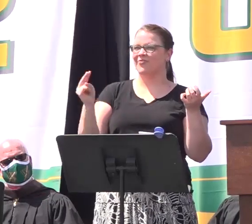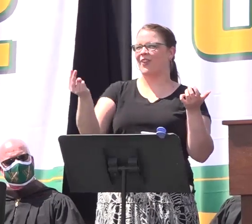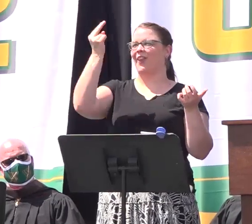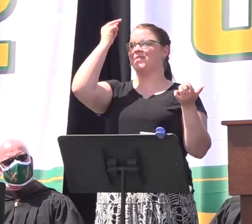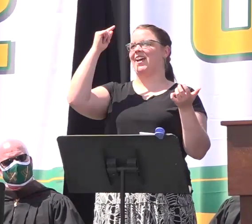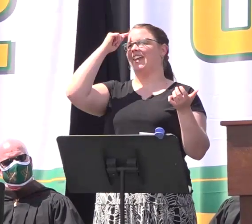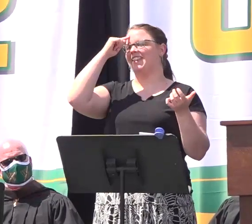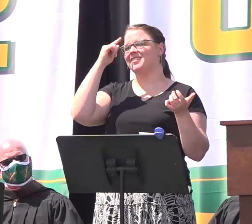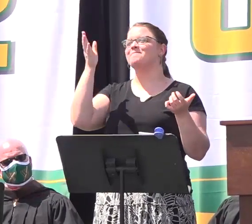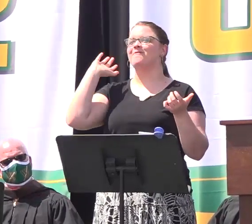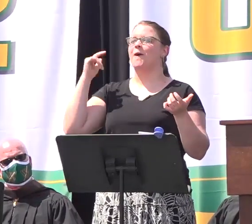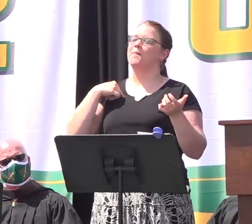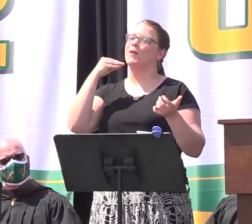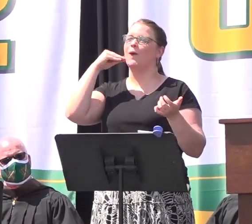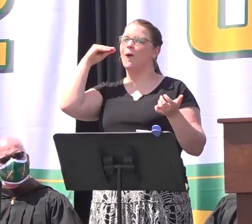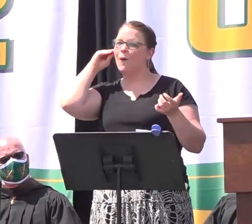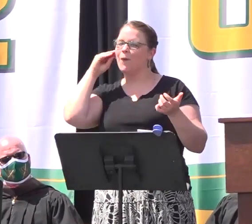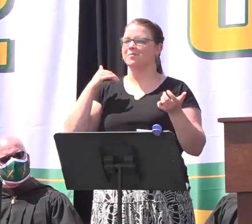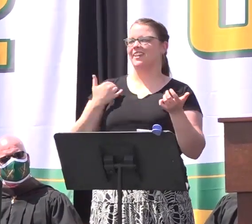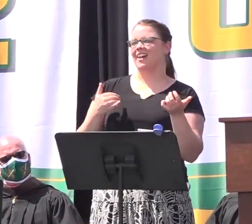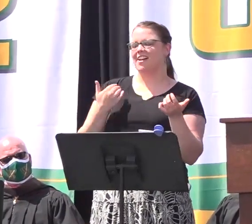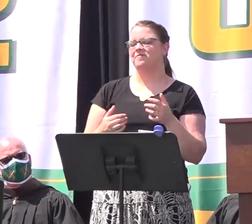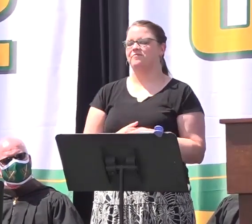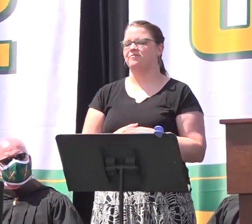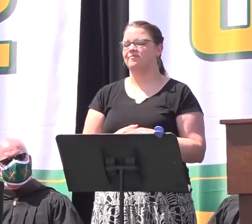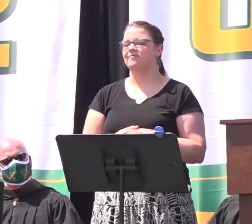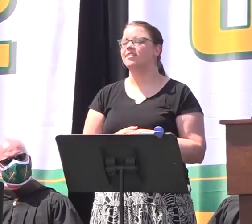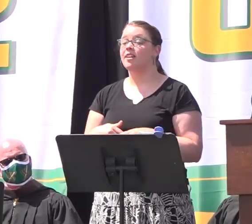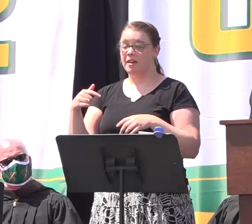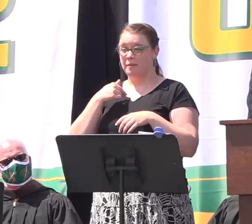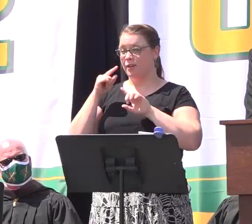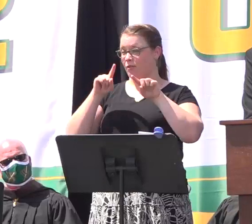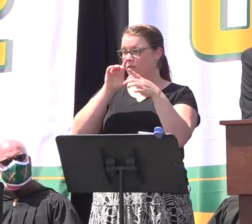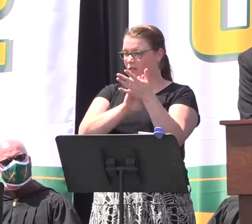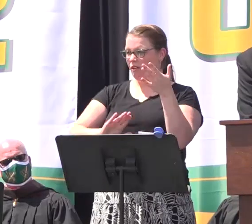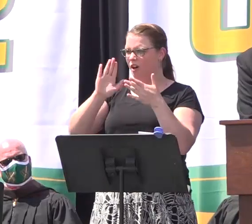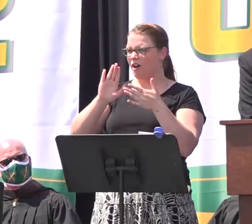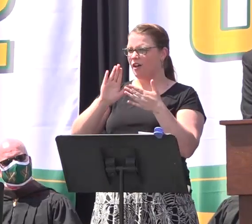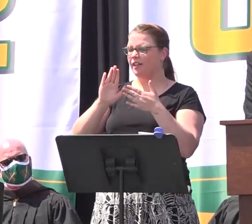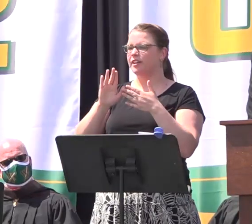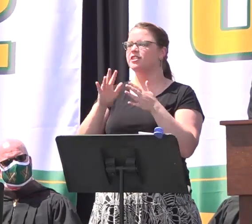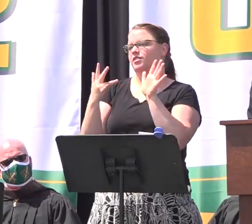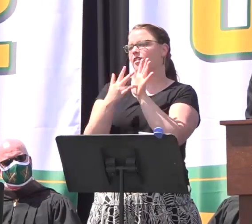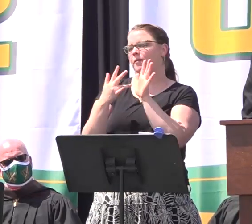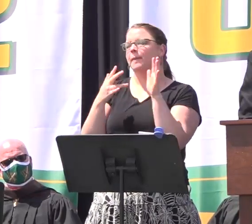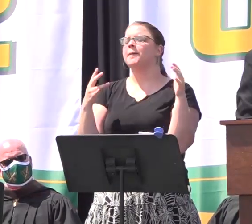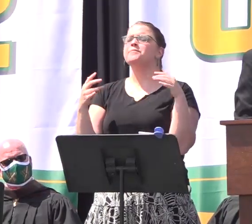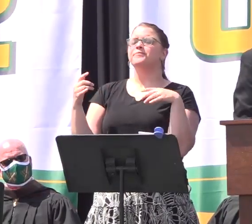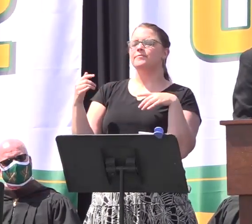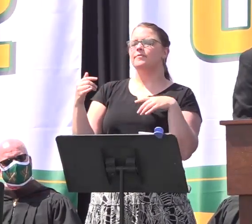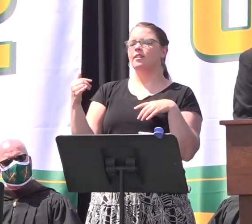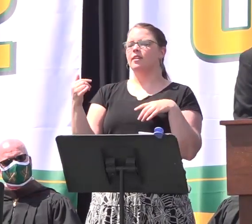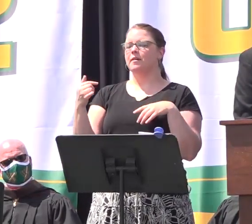was 1 year older than you, after my first year in college, a good friend and I, a buddy, borrowed his mother's car and decided to take a